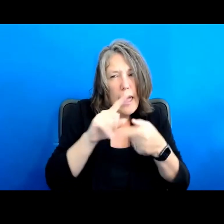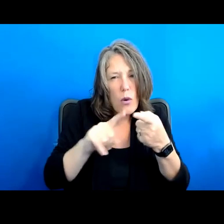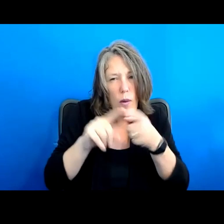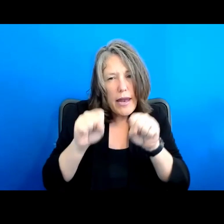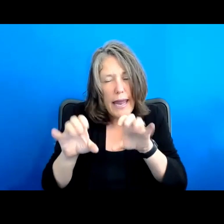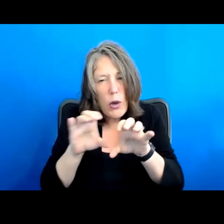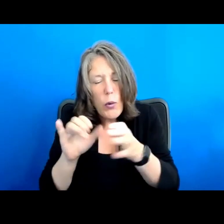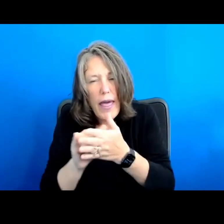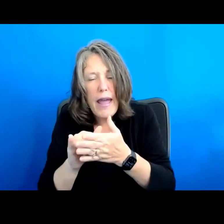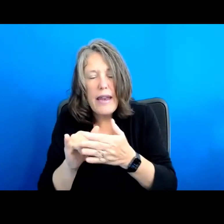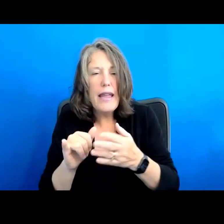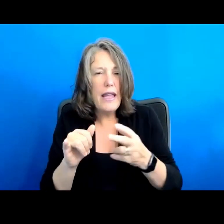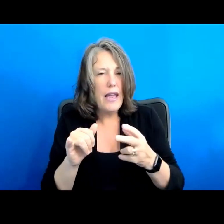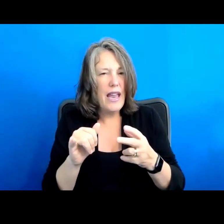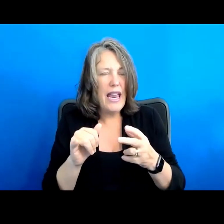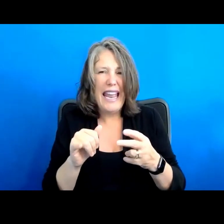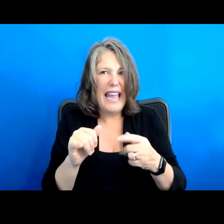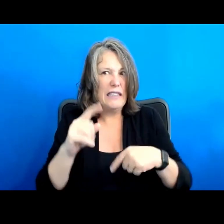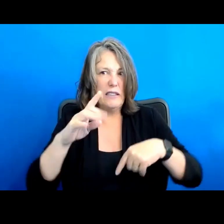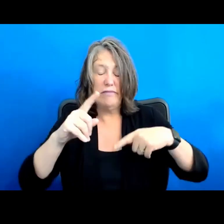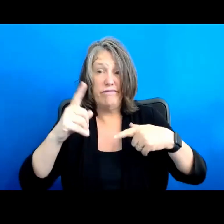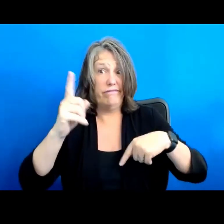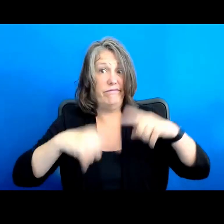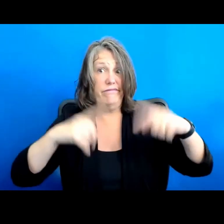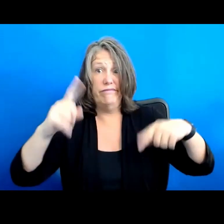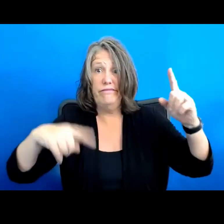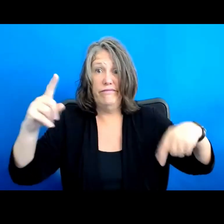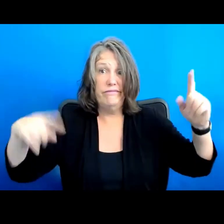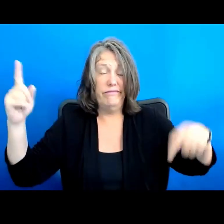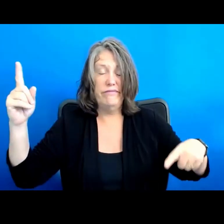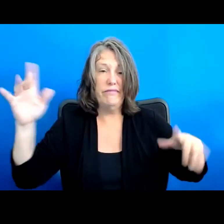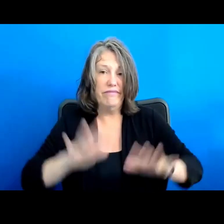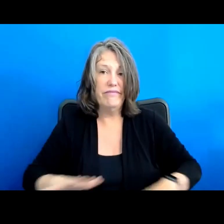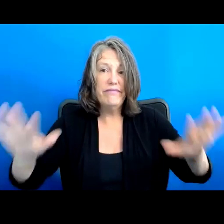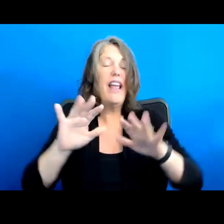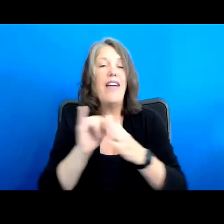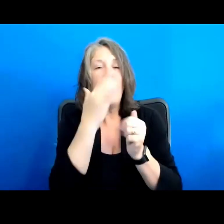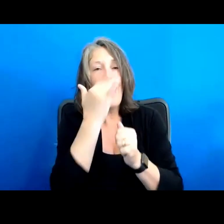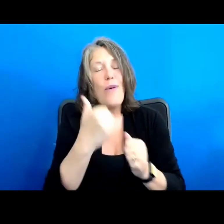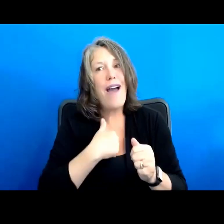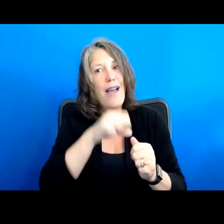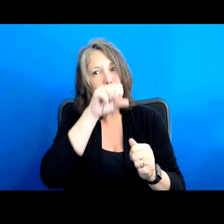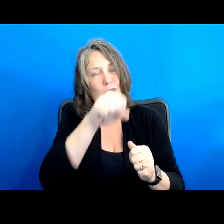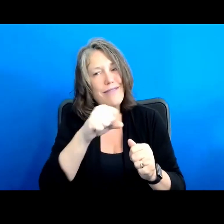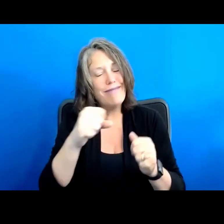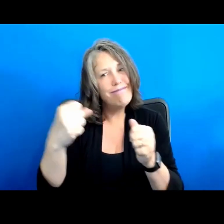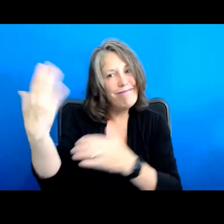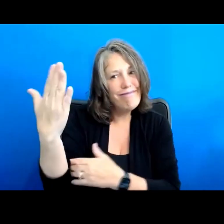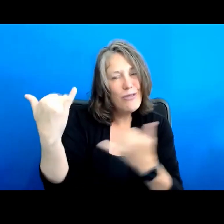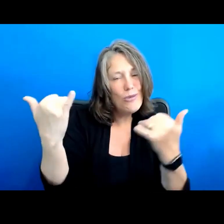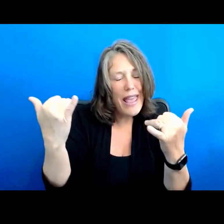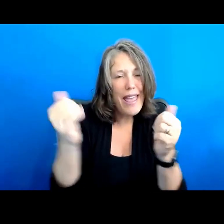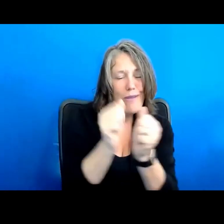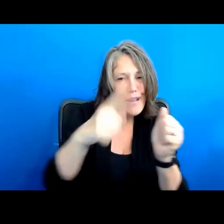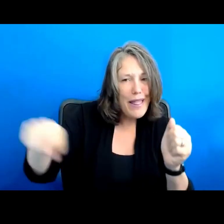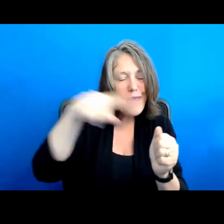is very, very unevenly spread, which is one reason I love talking to you and your students today and many other groups like